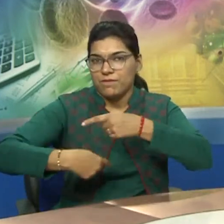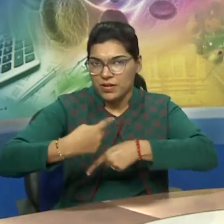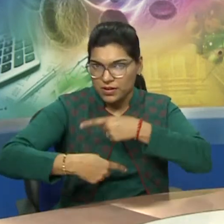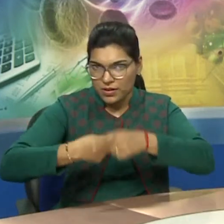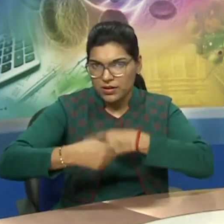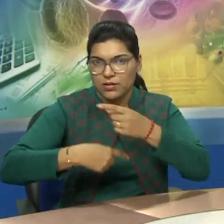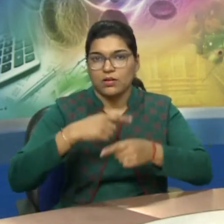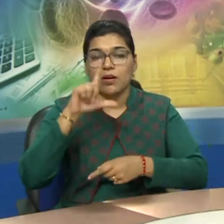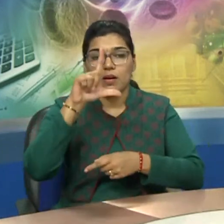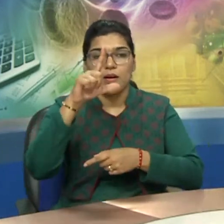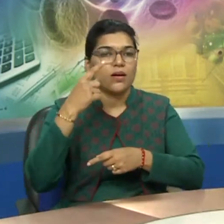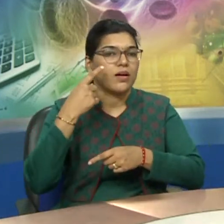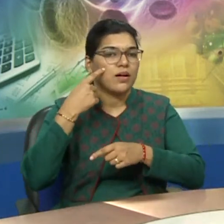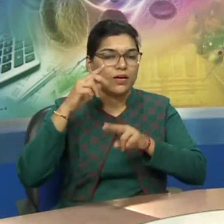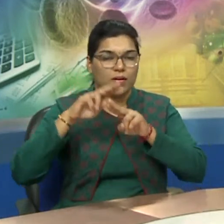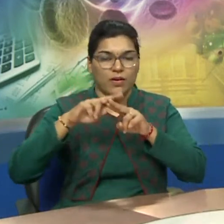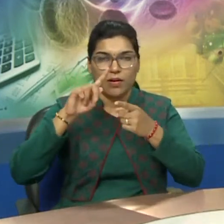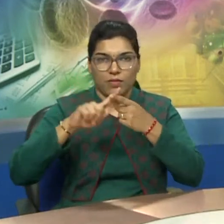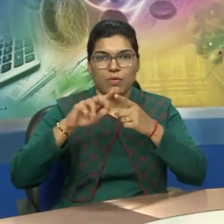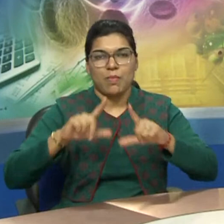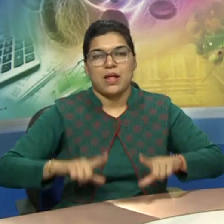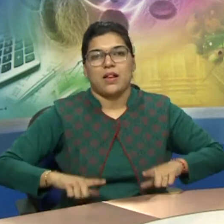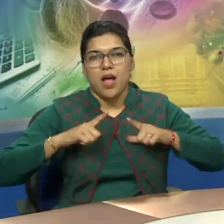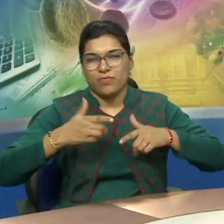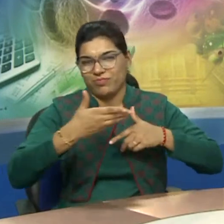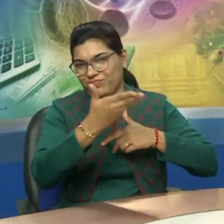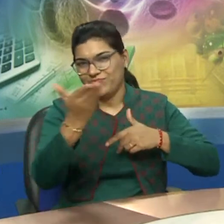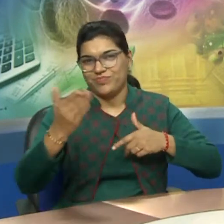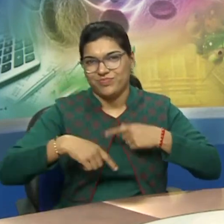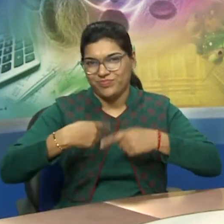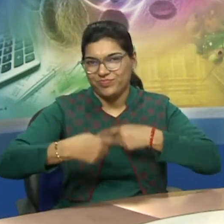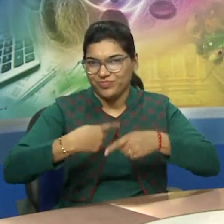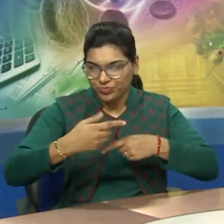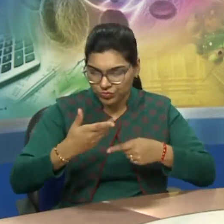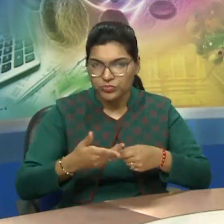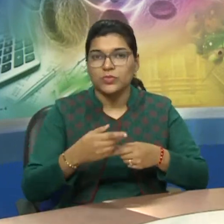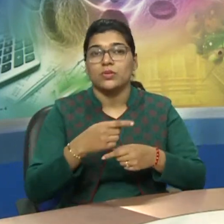Ethics in daily life. This is sign of daily life.